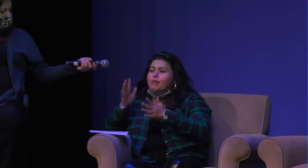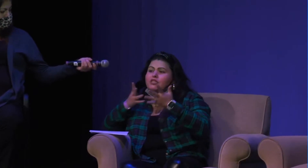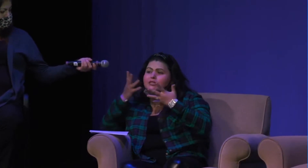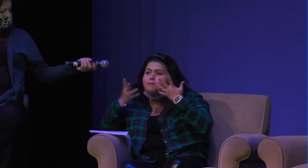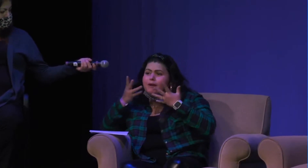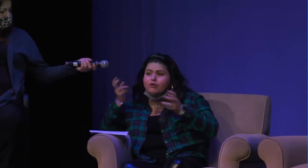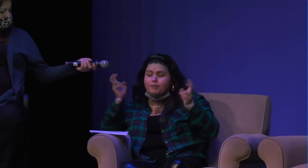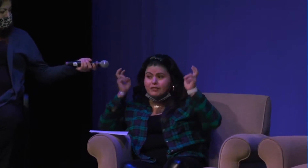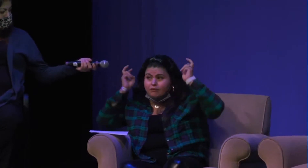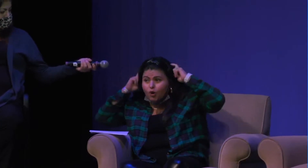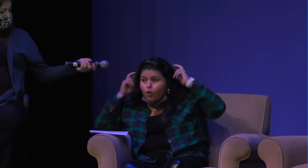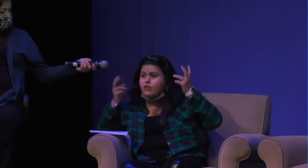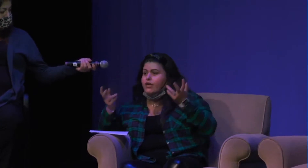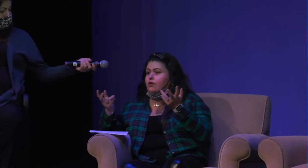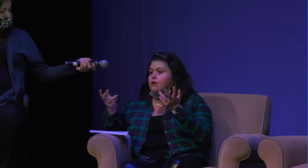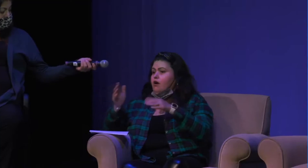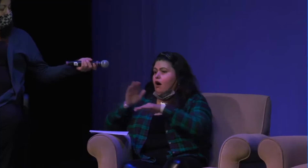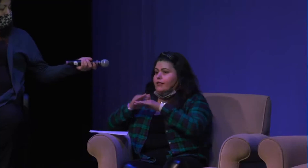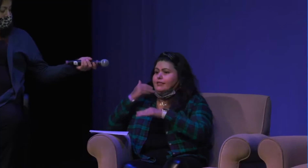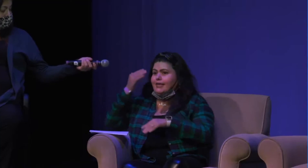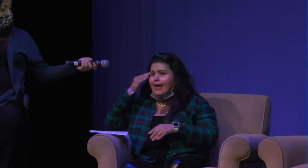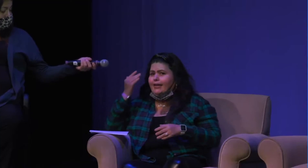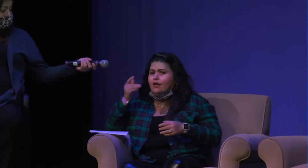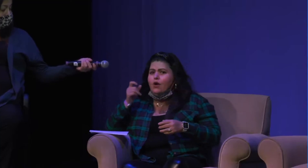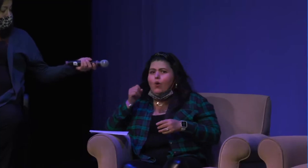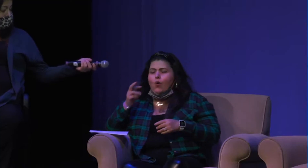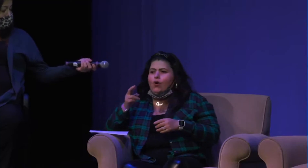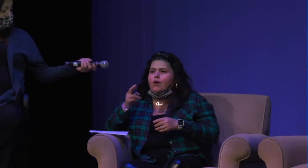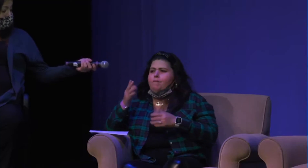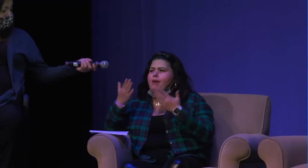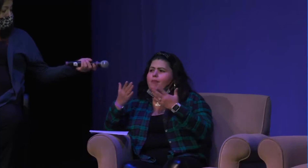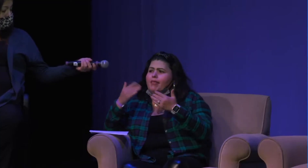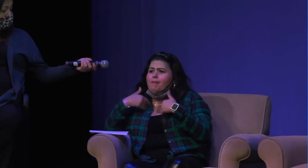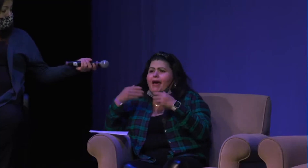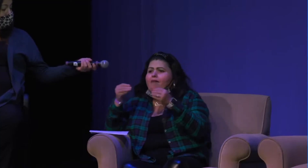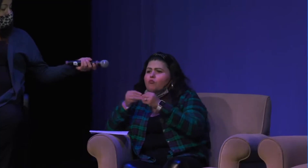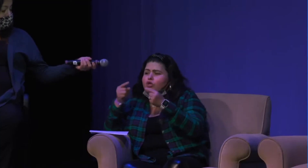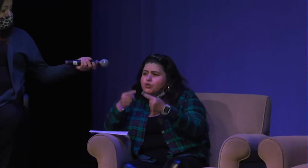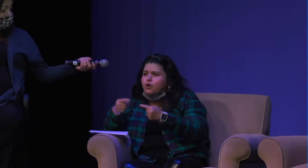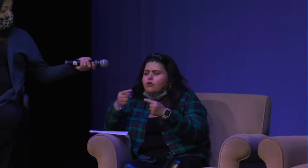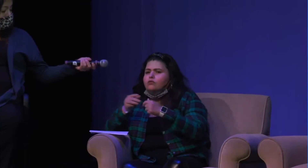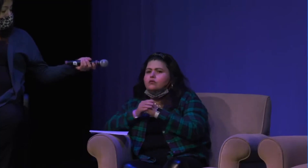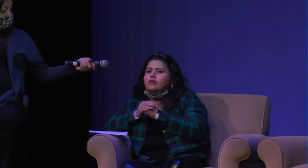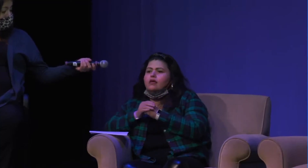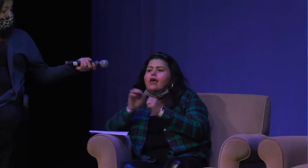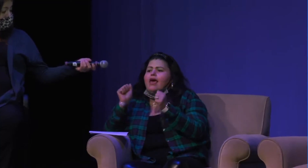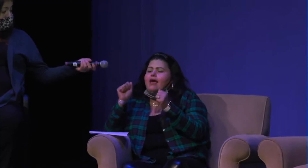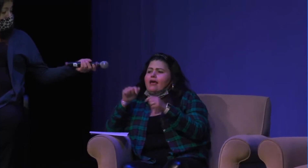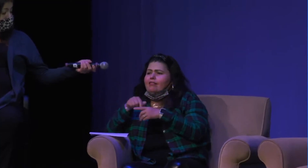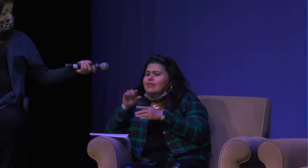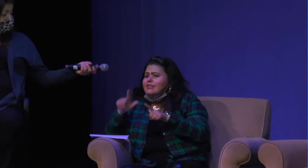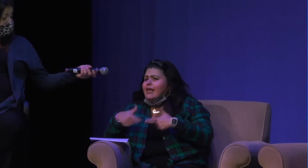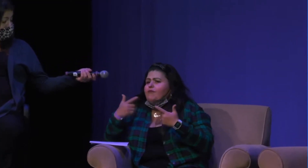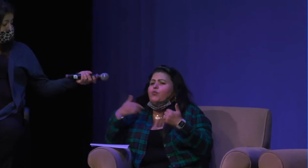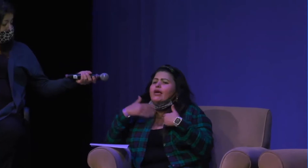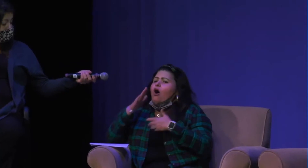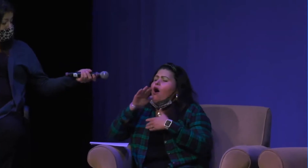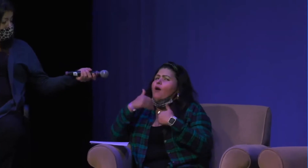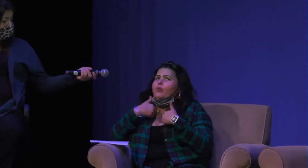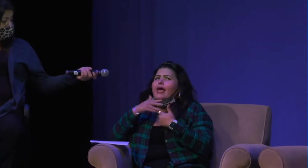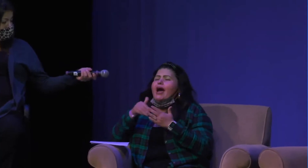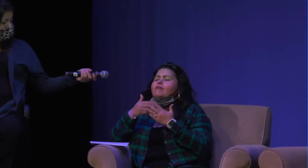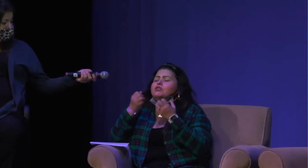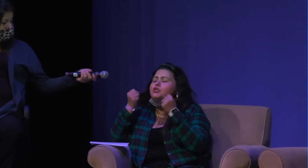or maybe she's embarrassed because of the cochlear on his head, or maybe they might have more struggles. In this life,